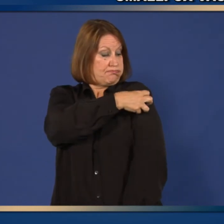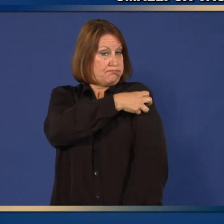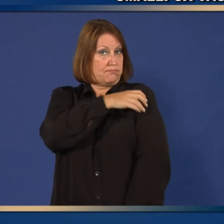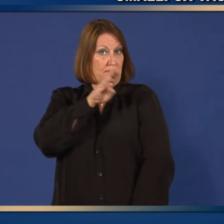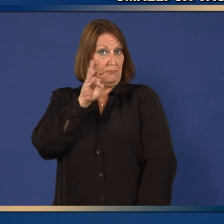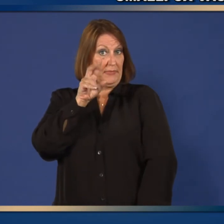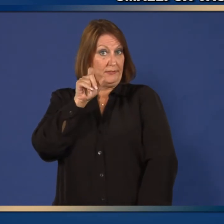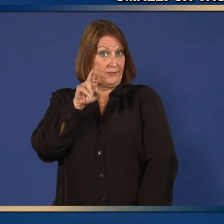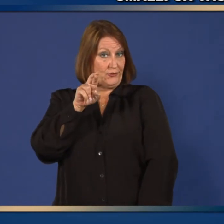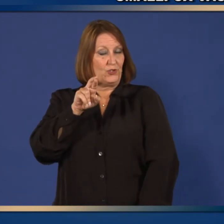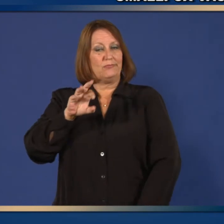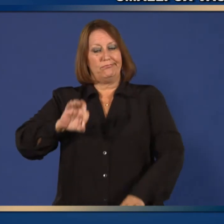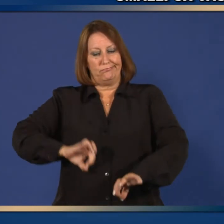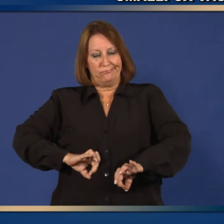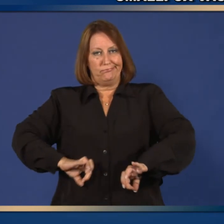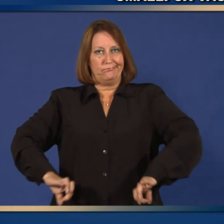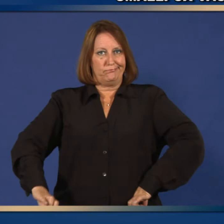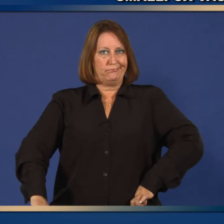vaccinated.